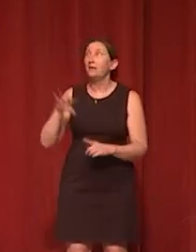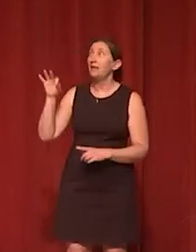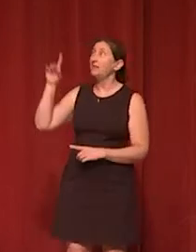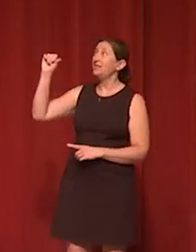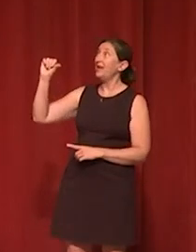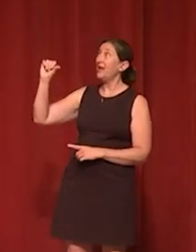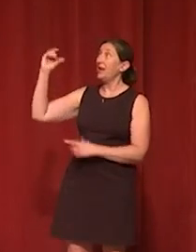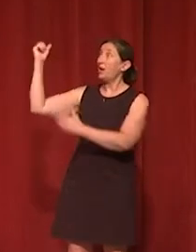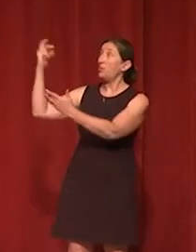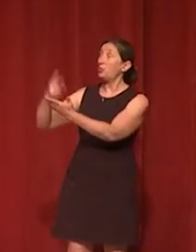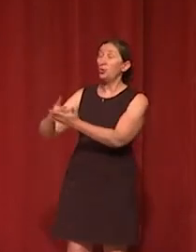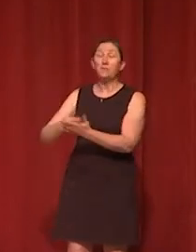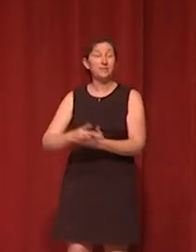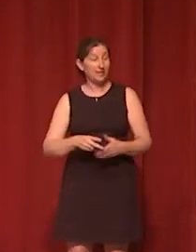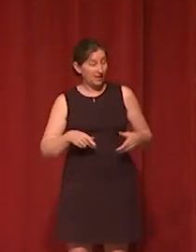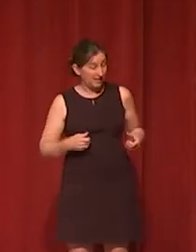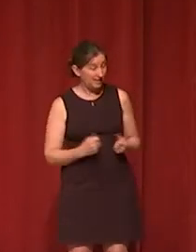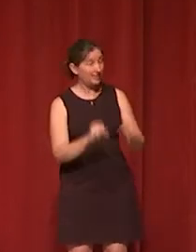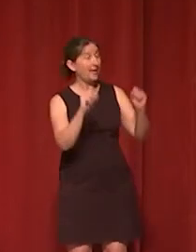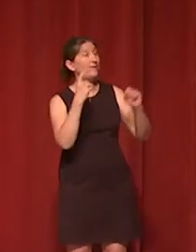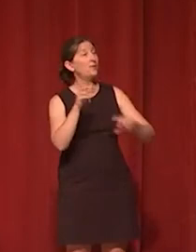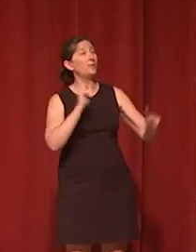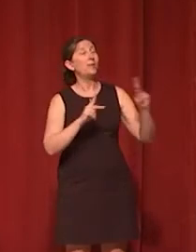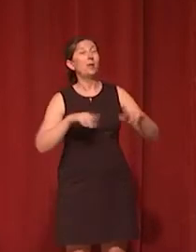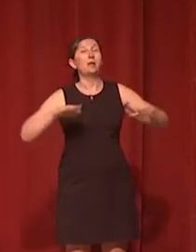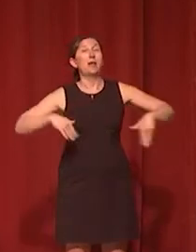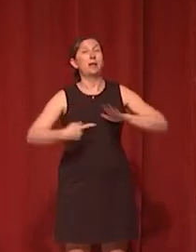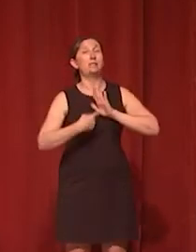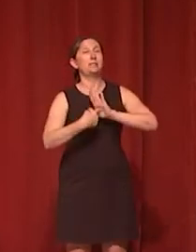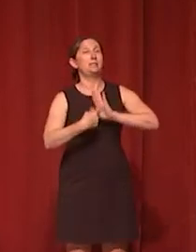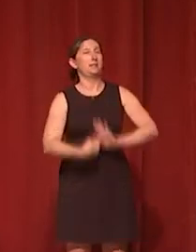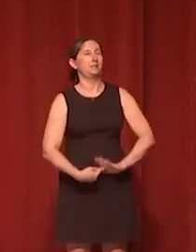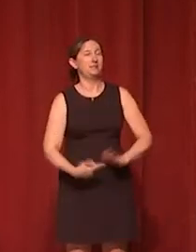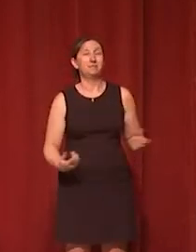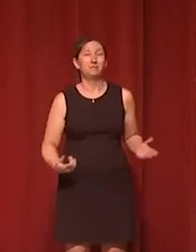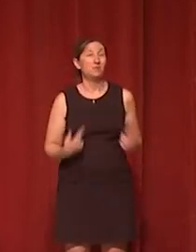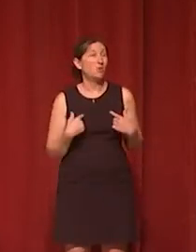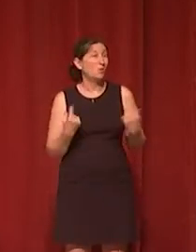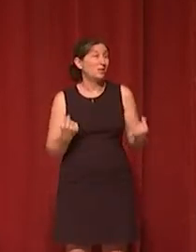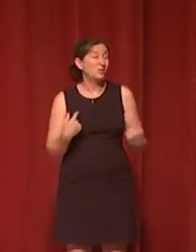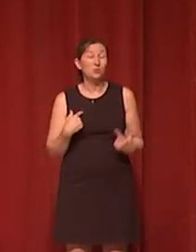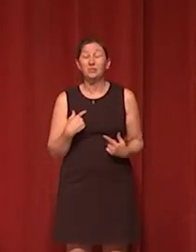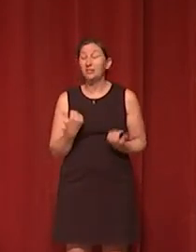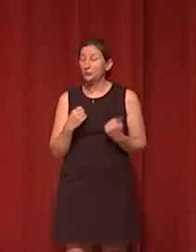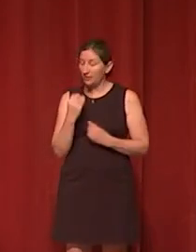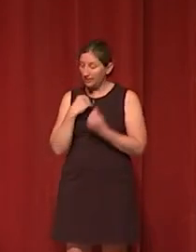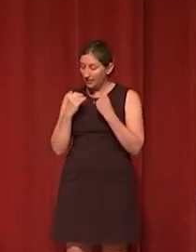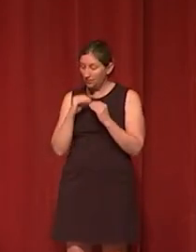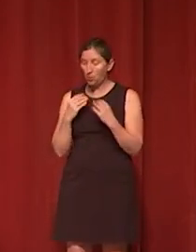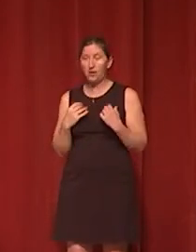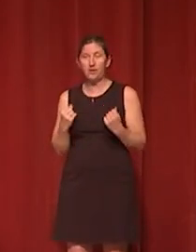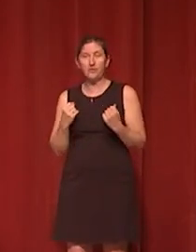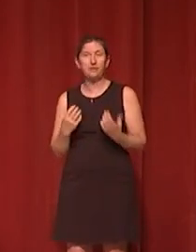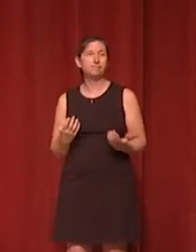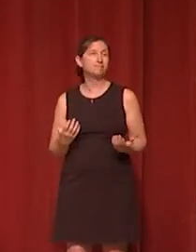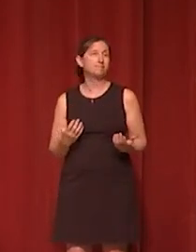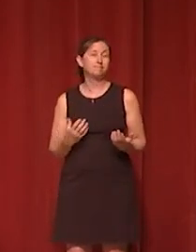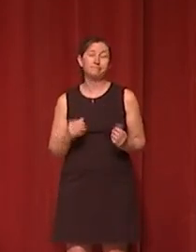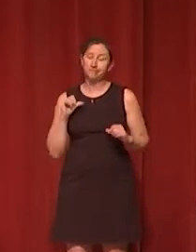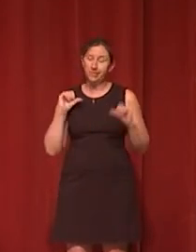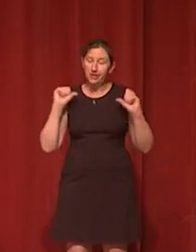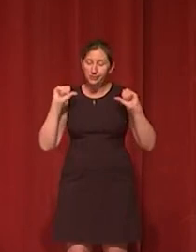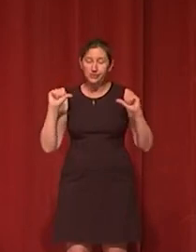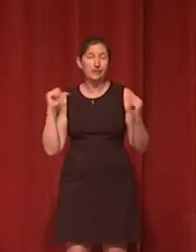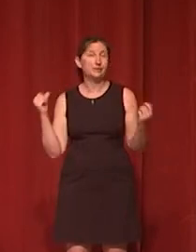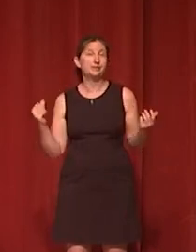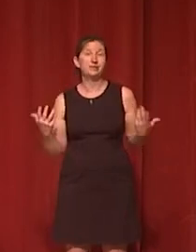have that information and exercise harder, you know, try to eat healthier, like Dr. Bogues mentioned, you know, eat healthy foods,